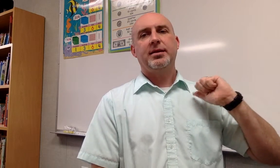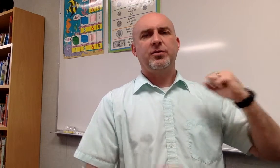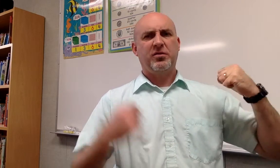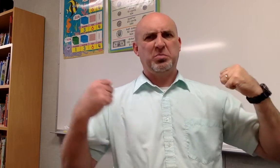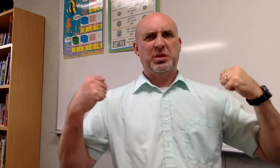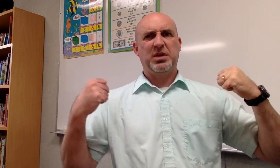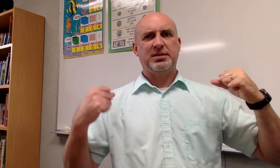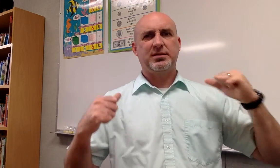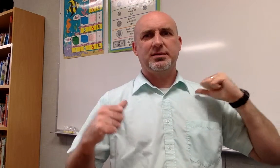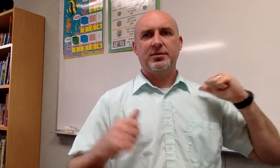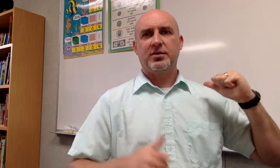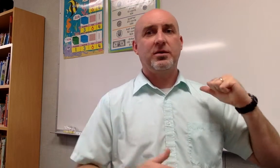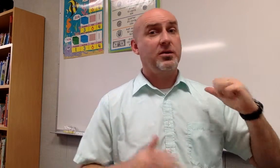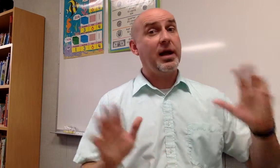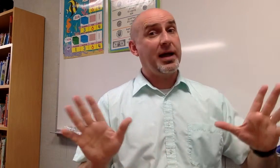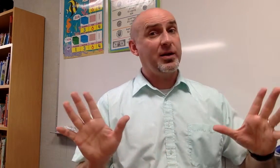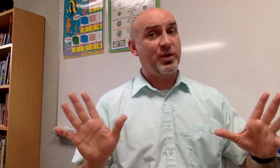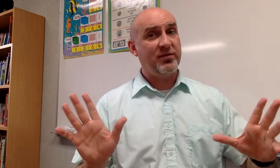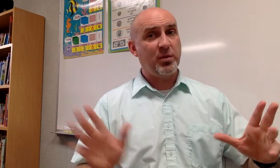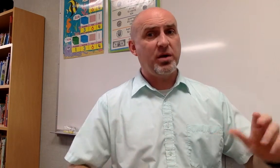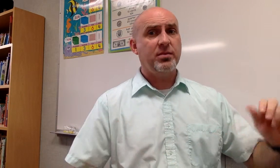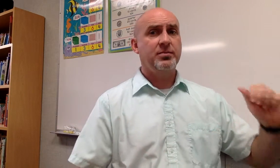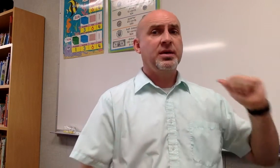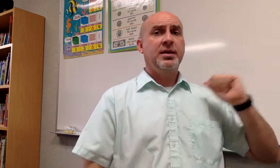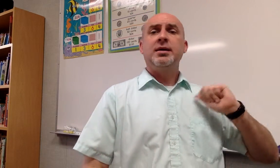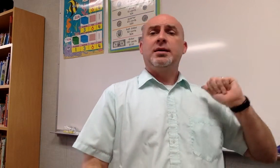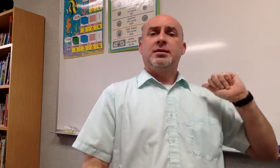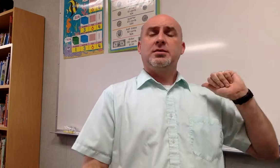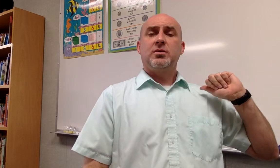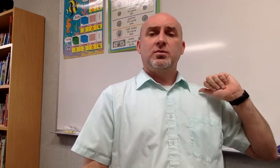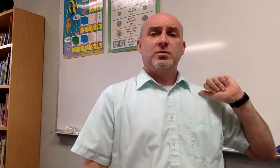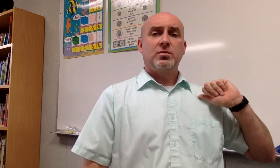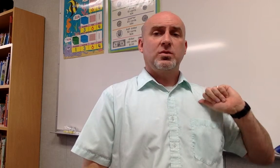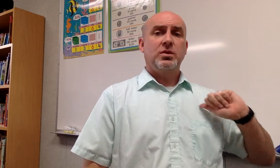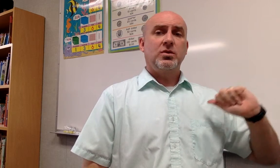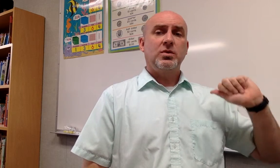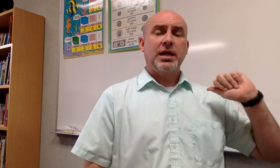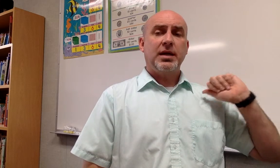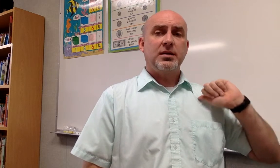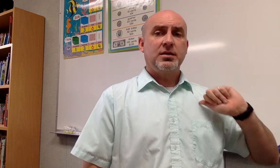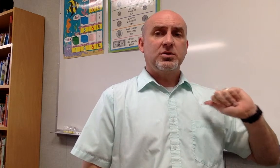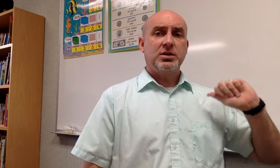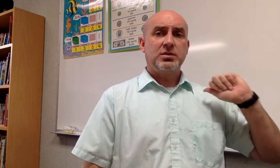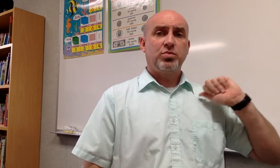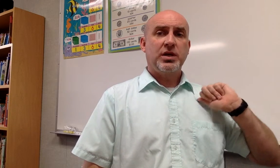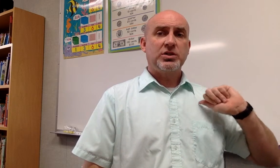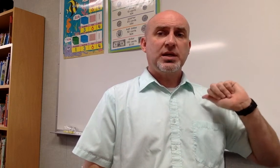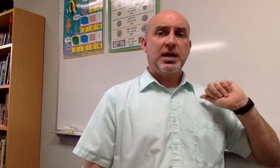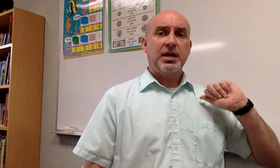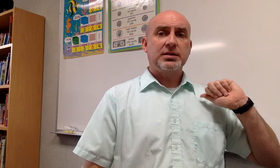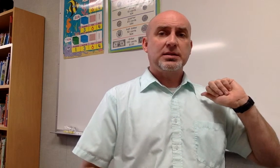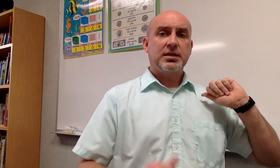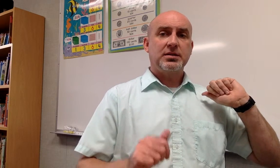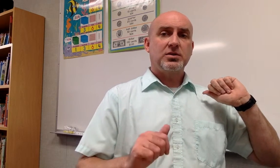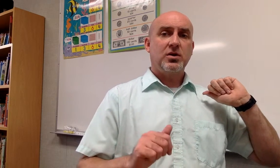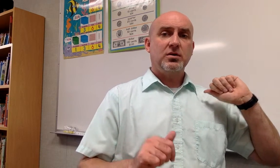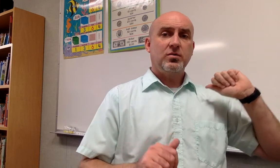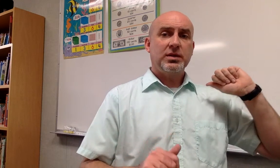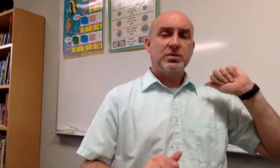you have big muscles, it's even harder. I don't have that problem. So you can just brush the A's. It's going to start with this one. It's